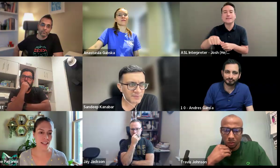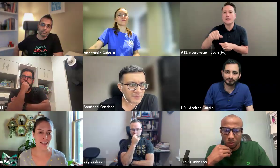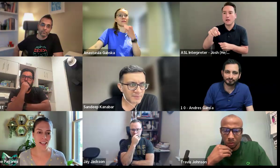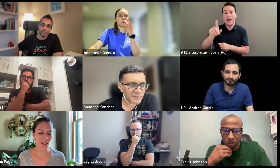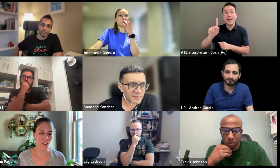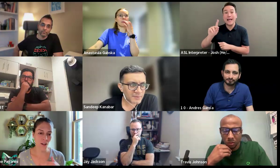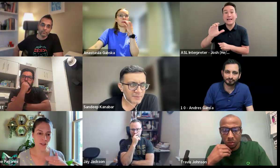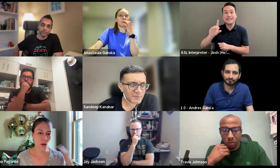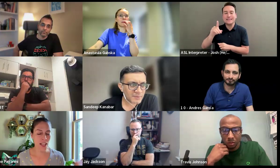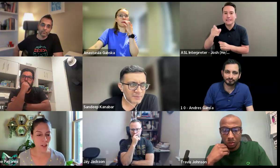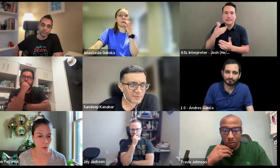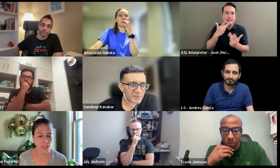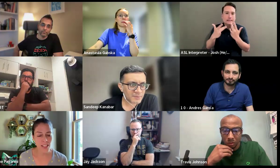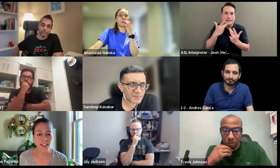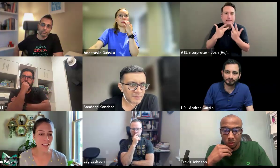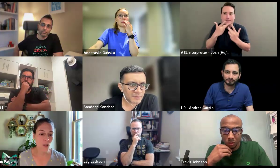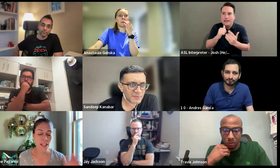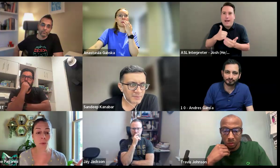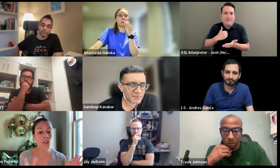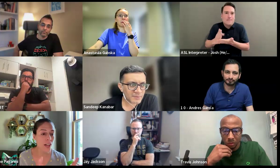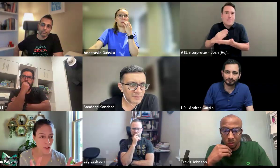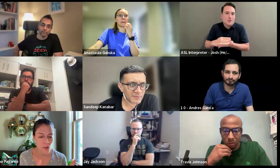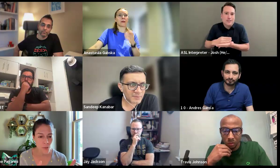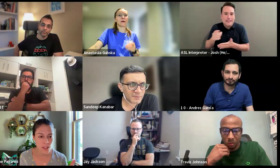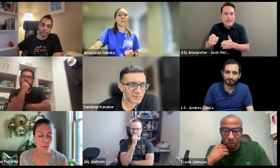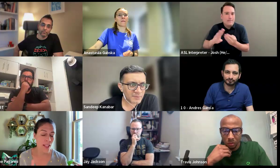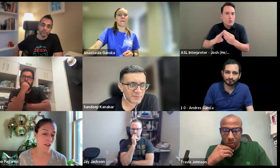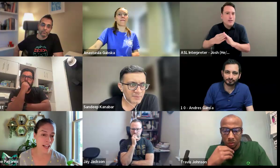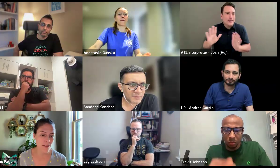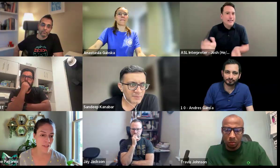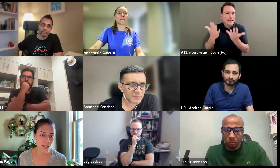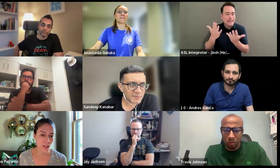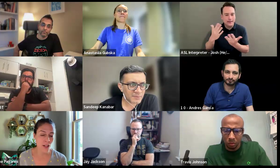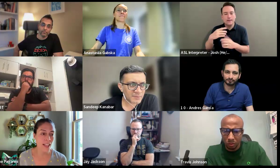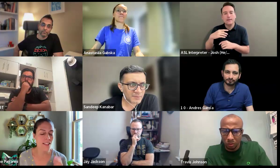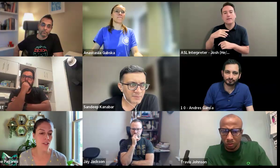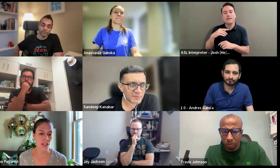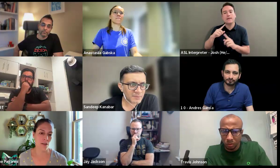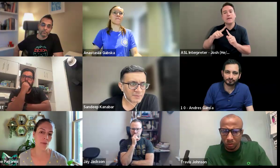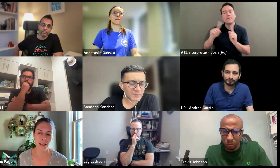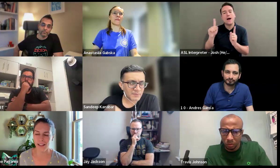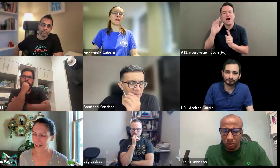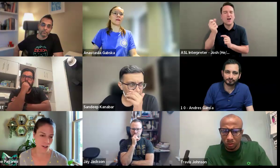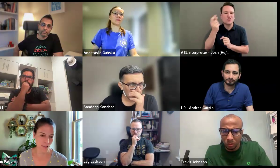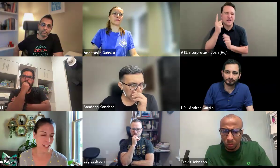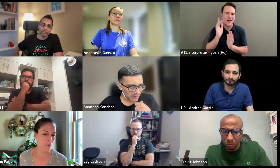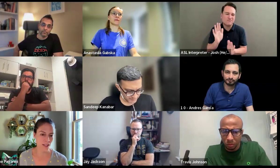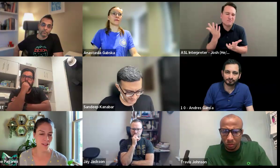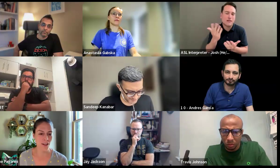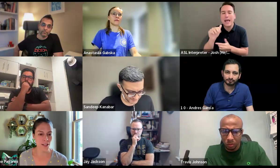and they, you know, it's all like community that, you know, they will try to do something, but they don't have like, you know, like it's understandable. I don't know. AWS is not